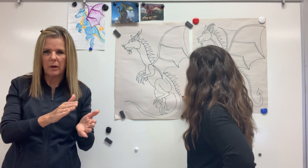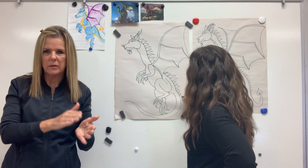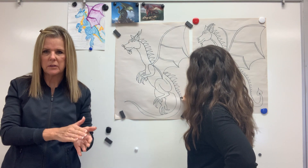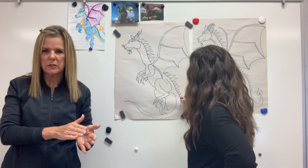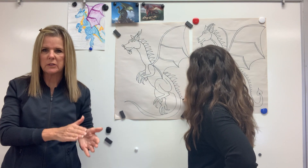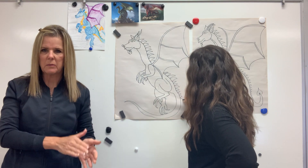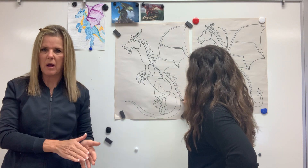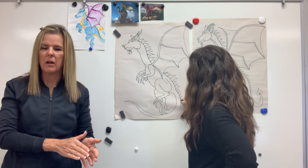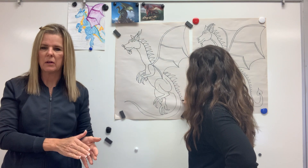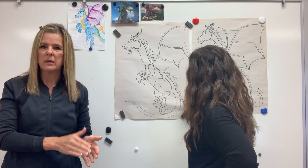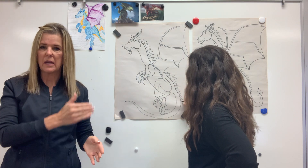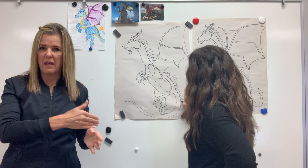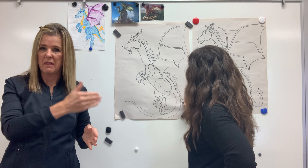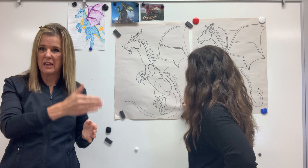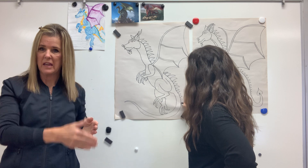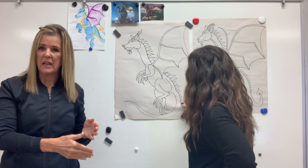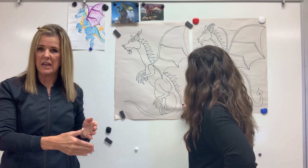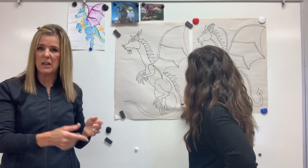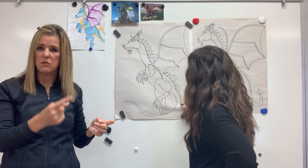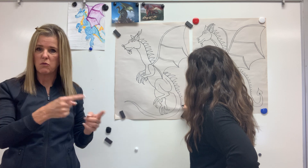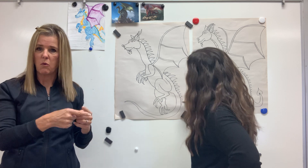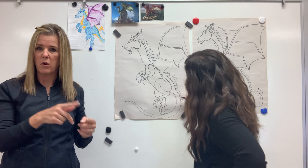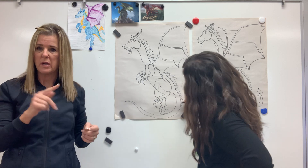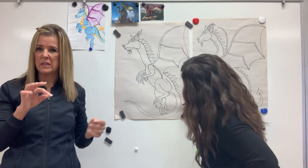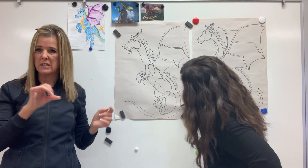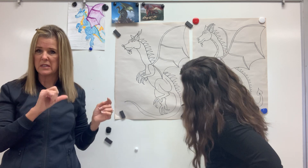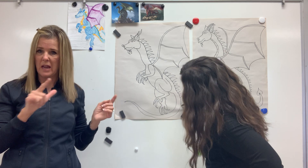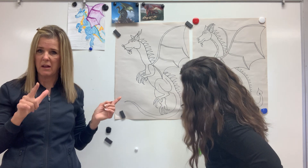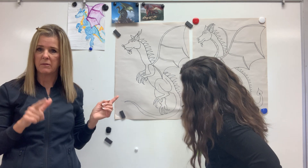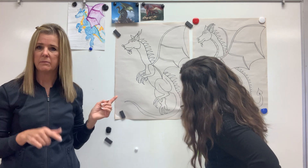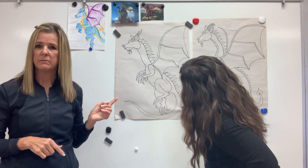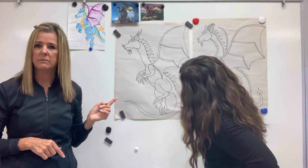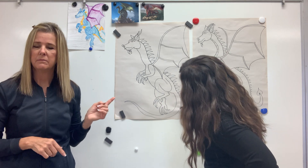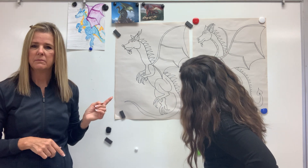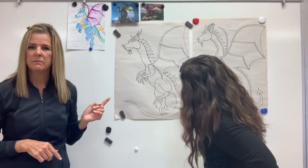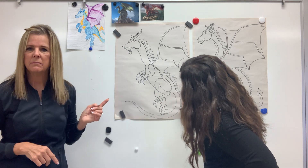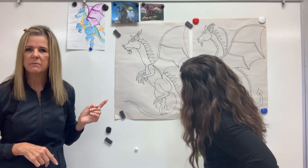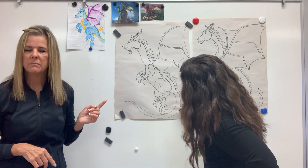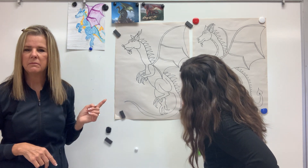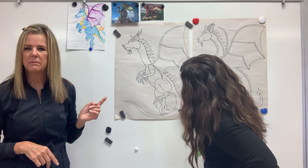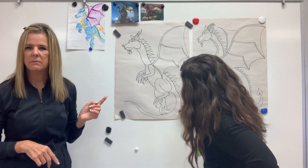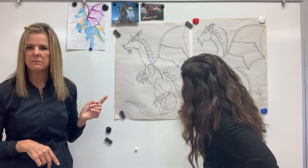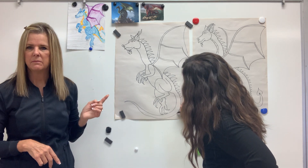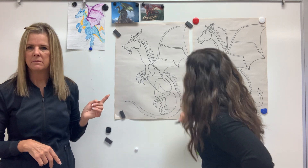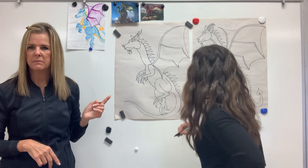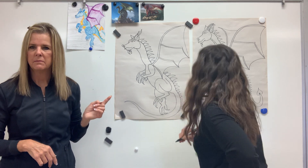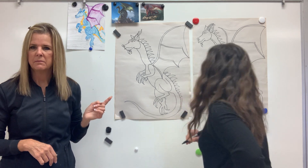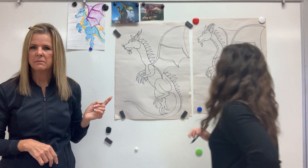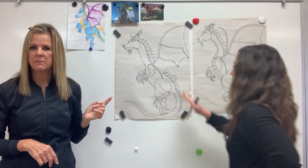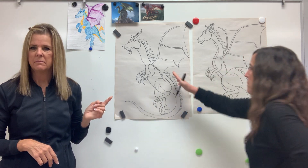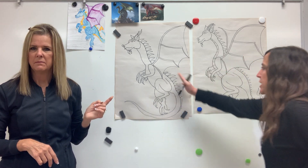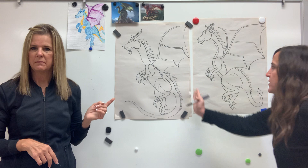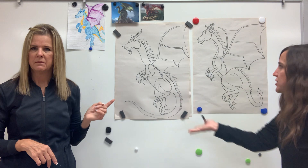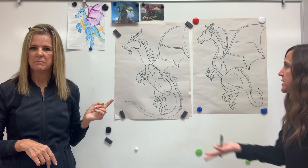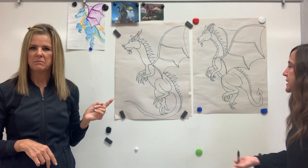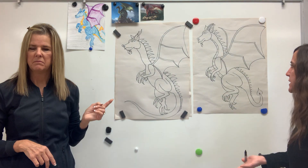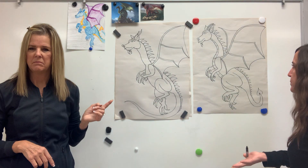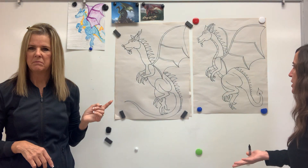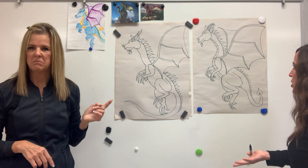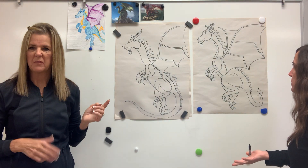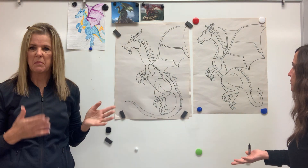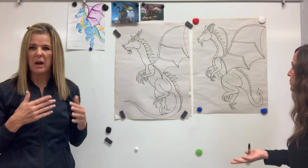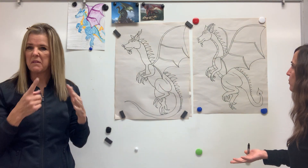smaller as they reach the end, especially towards the tail. I'm gonna start to make mine much smaller as I get down. They might even